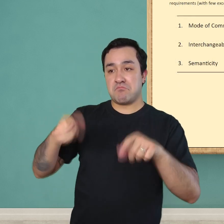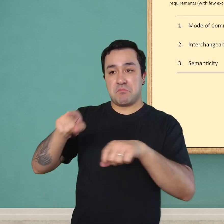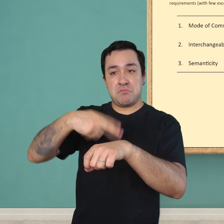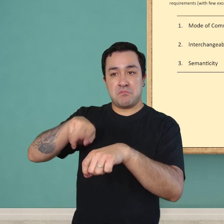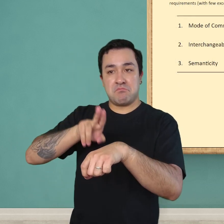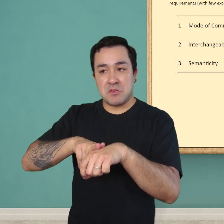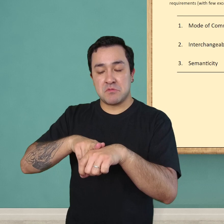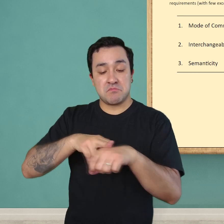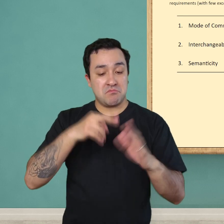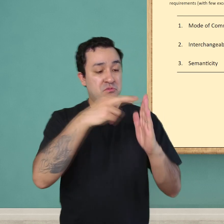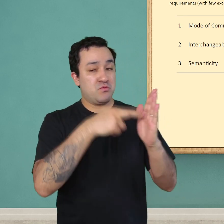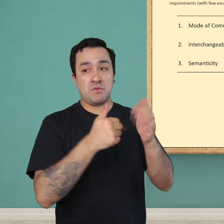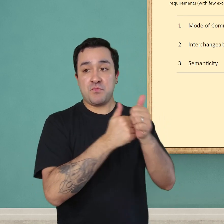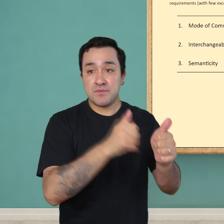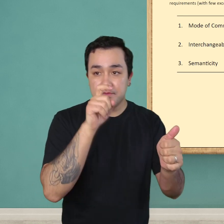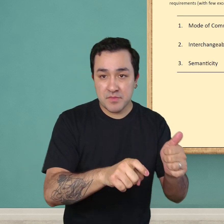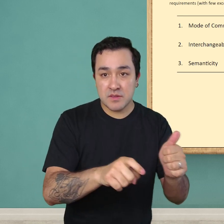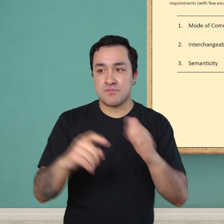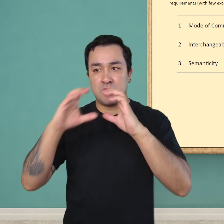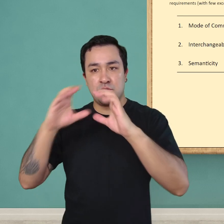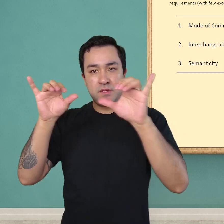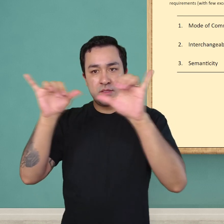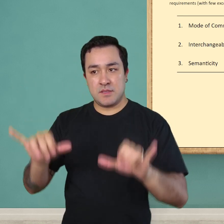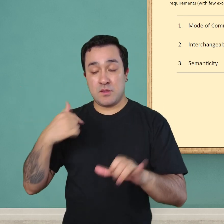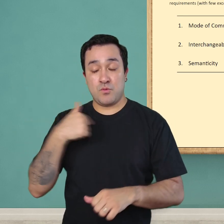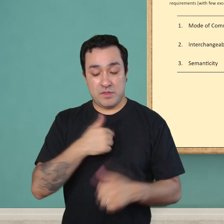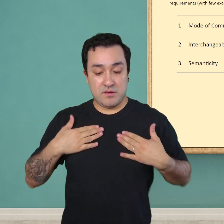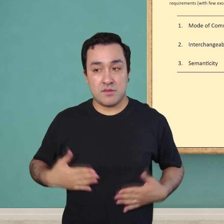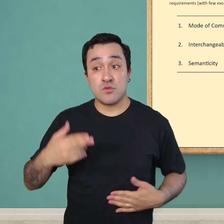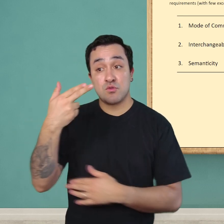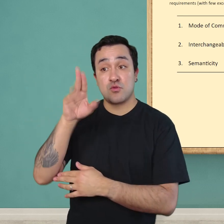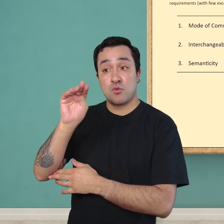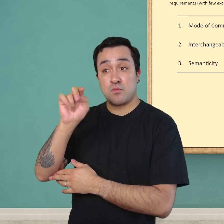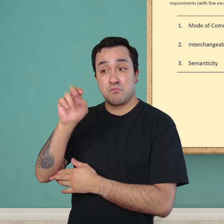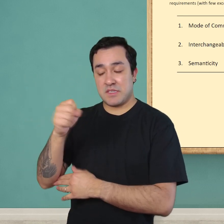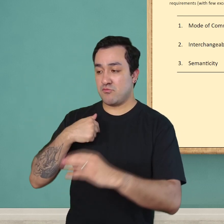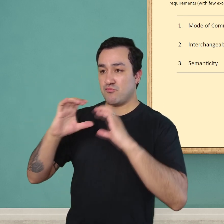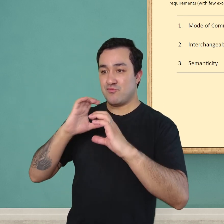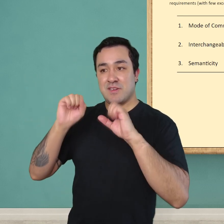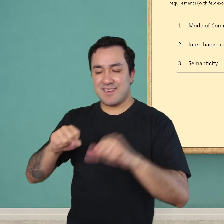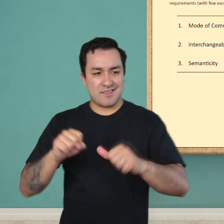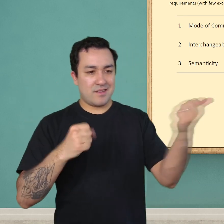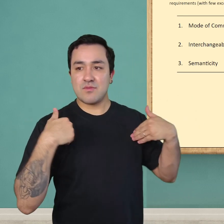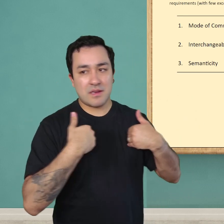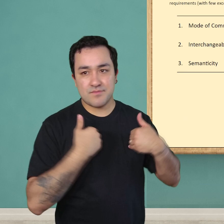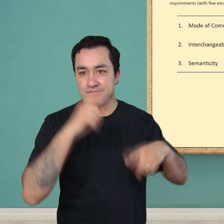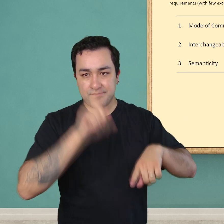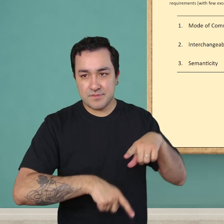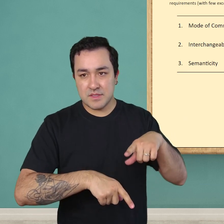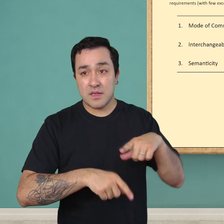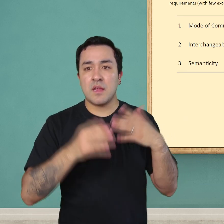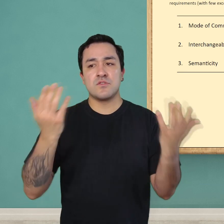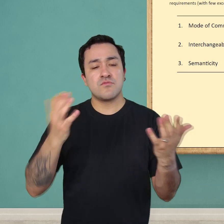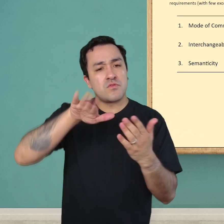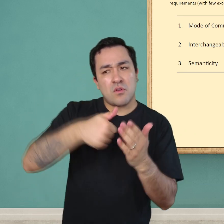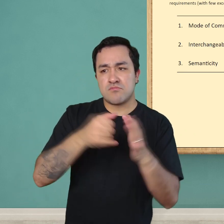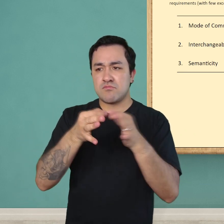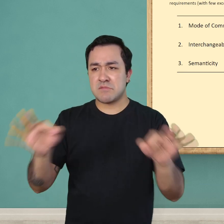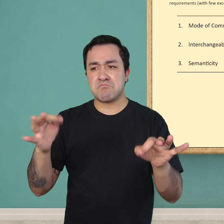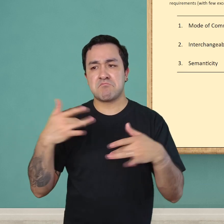So, what is a language? We know languages are naturally occurring, rule-governed communication systems unique to human